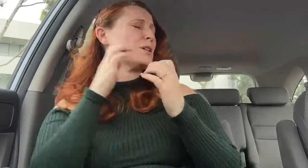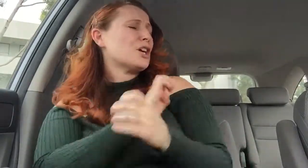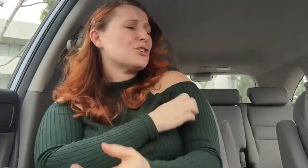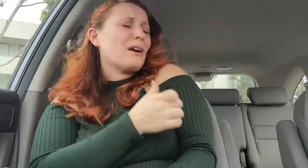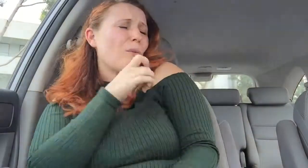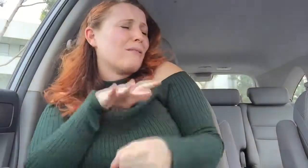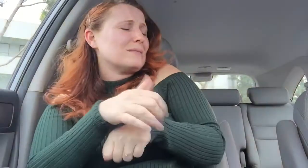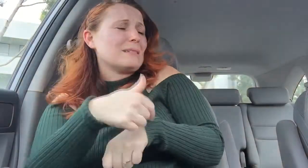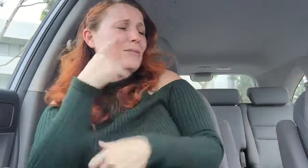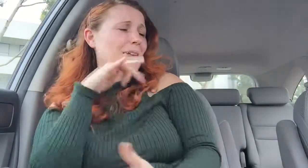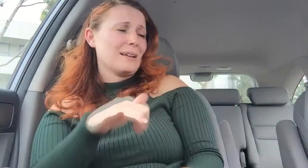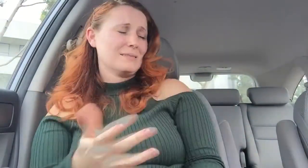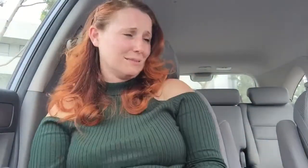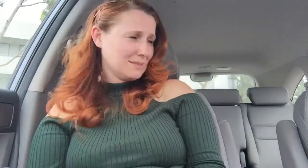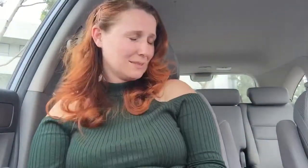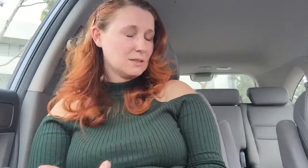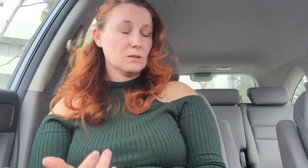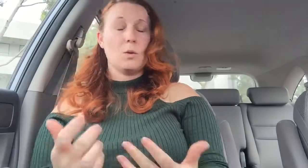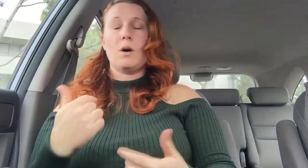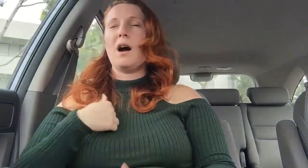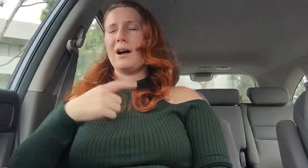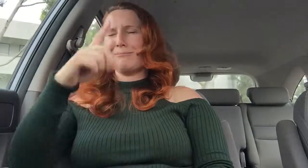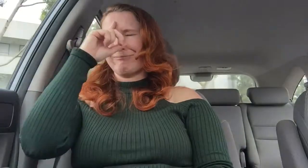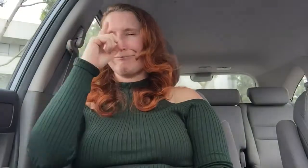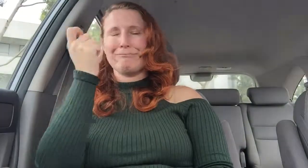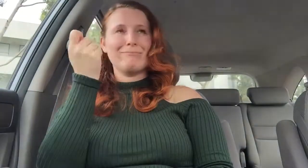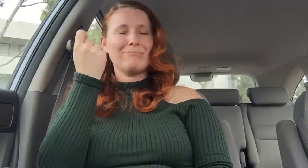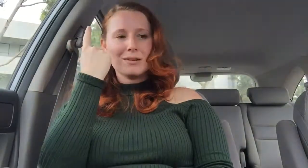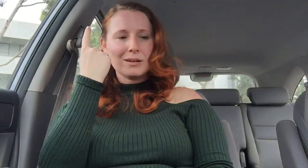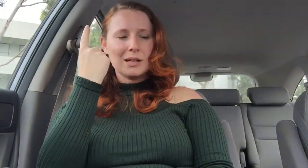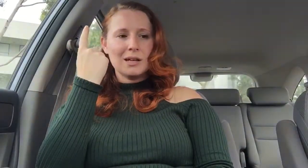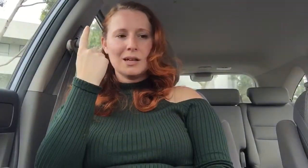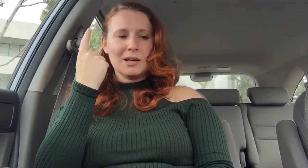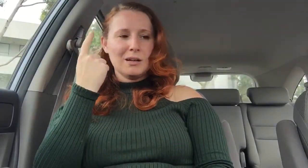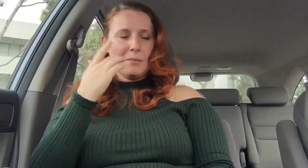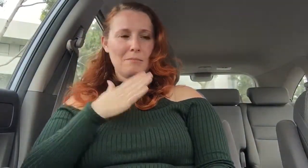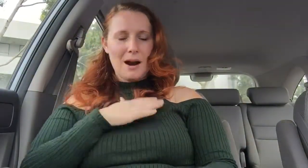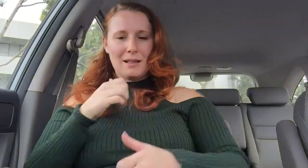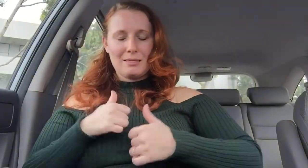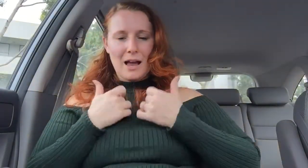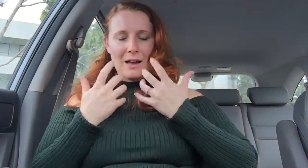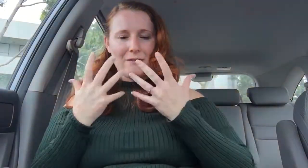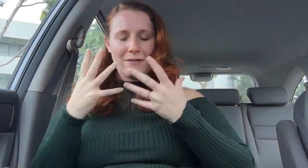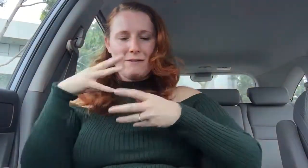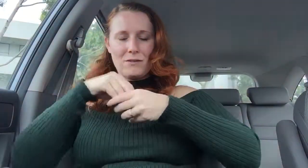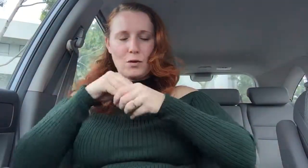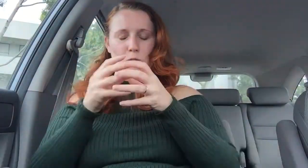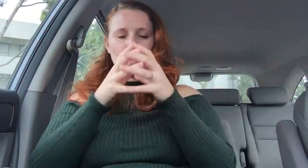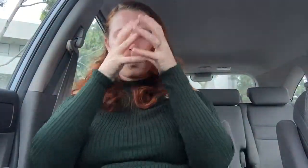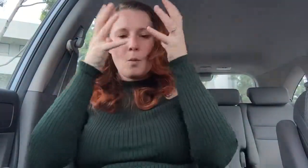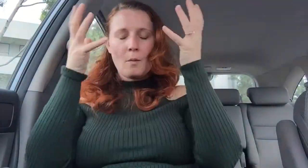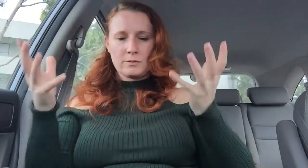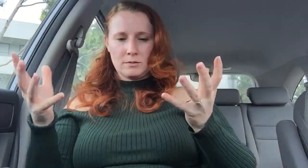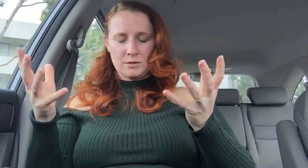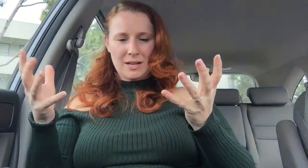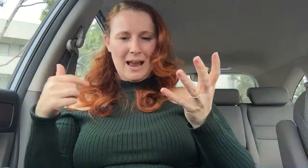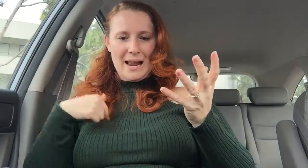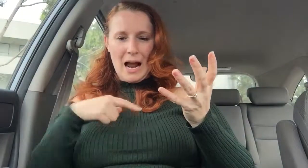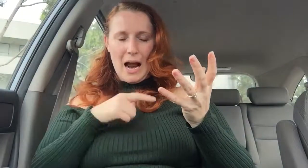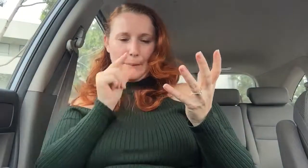that. And just like realizing life is so much bigger than this. There's so many other things in the world that I feel like I'm meant to do. And it's like definitely not tracking my calories.